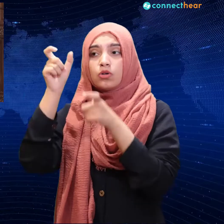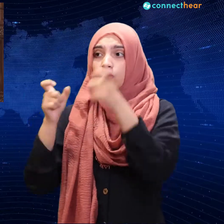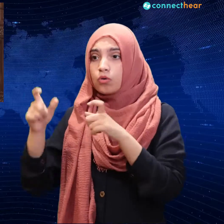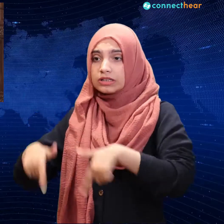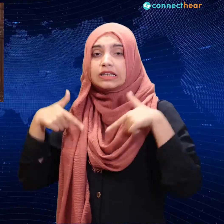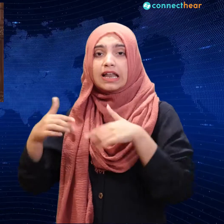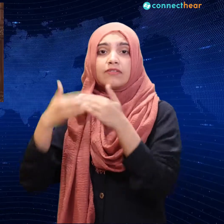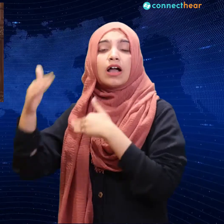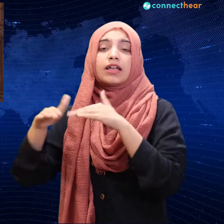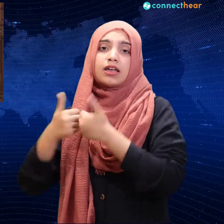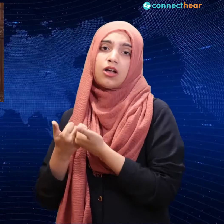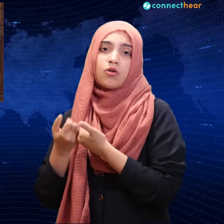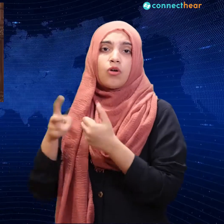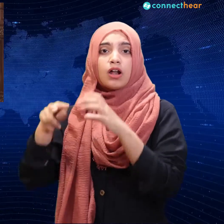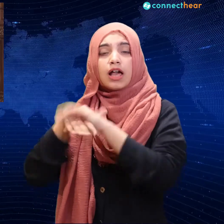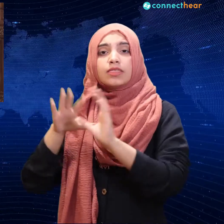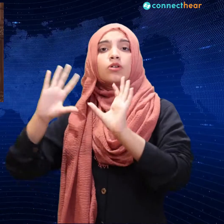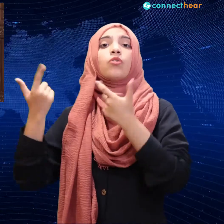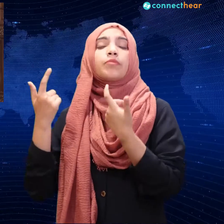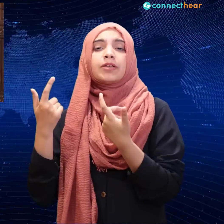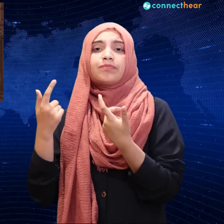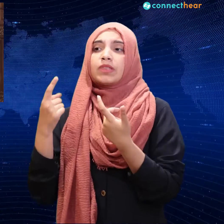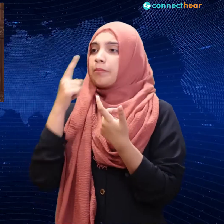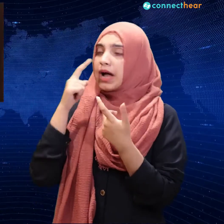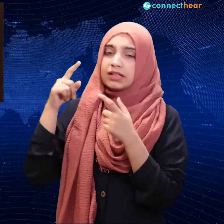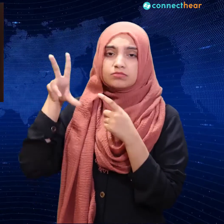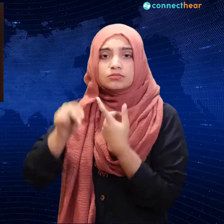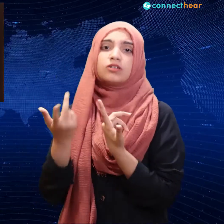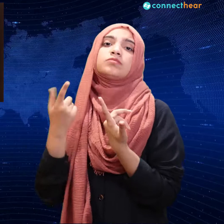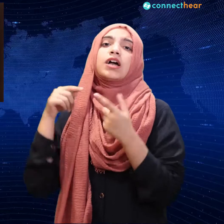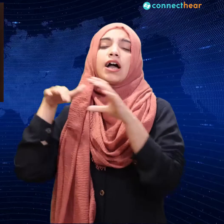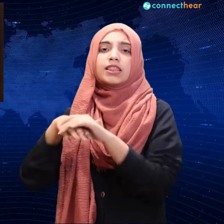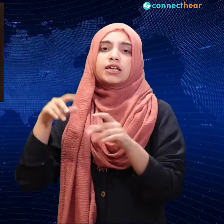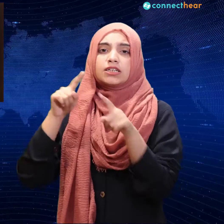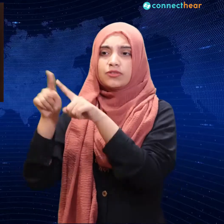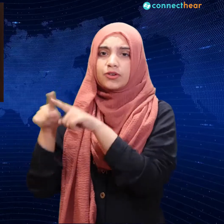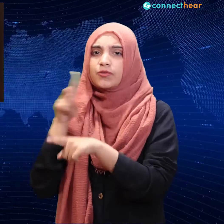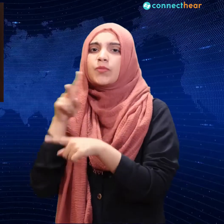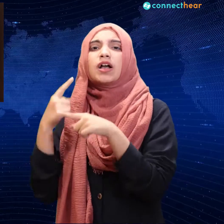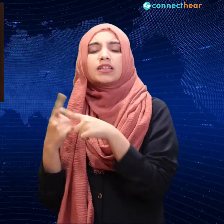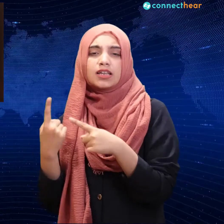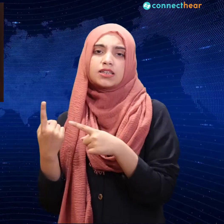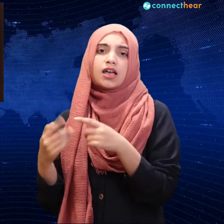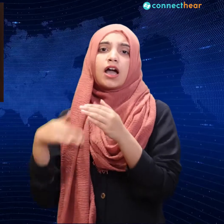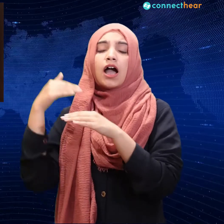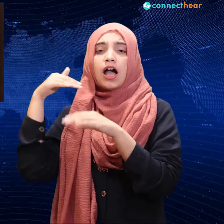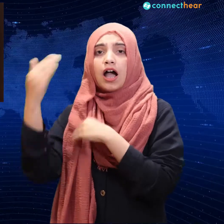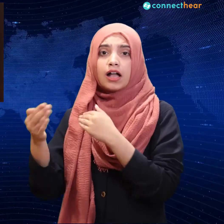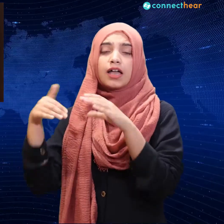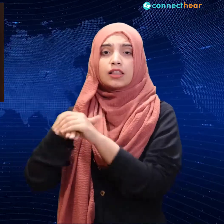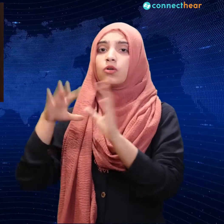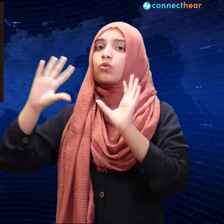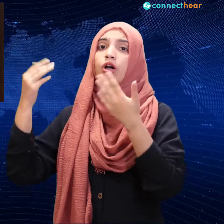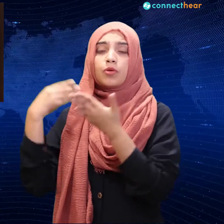is notorious for its misogyny and its violence against women. There is no evidence to date of